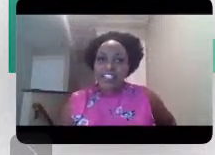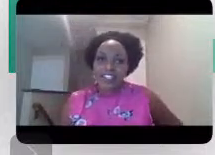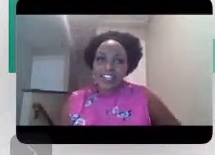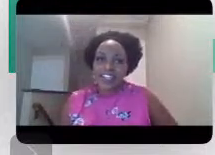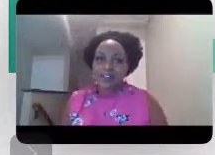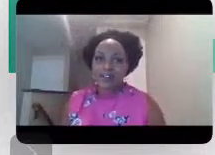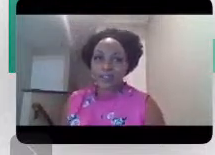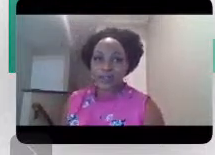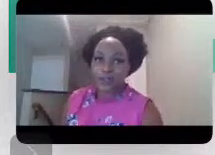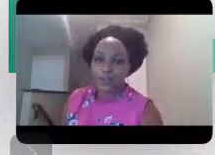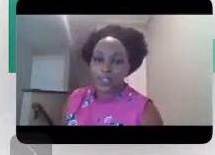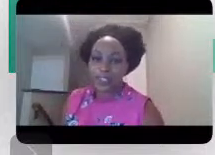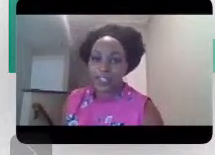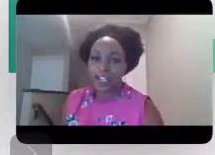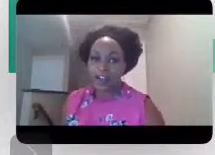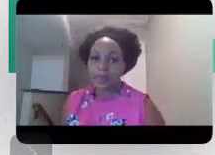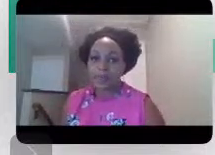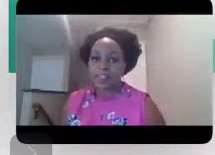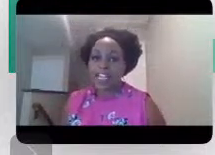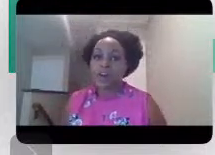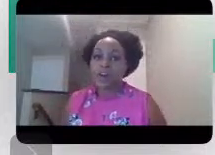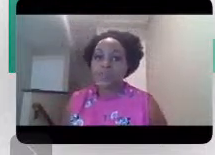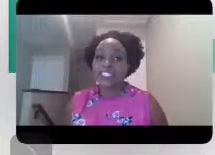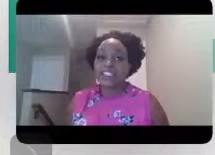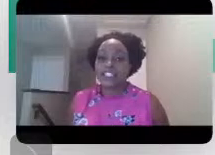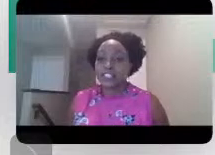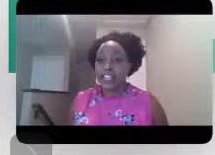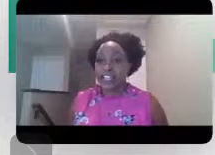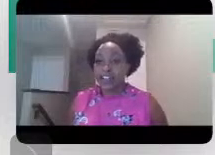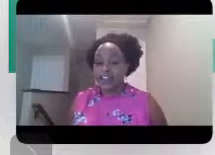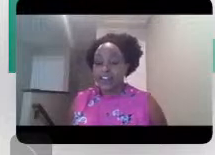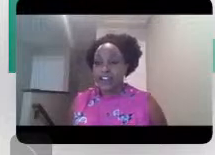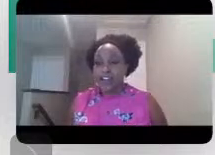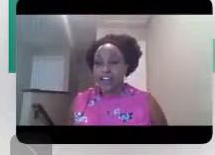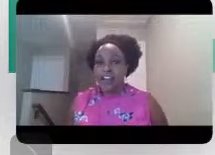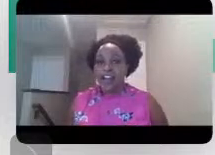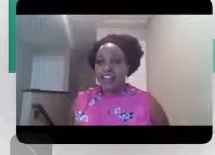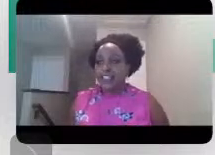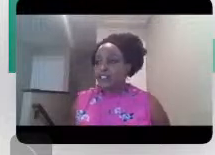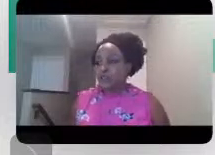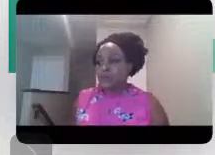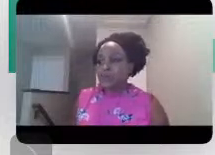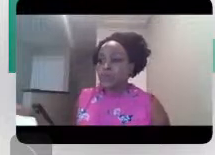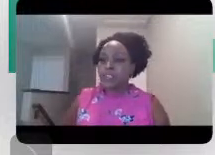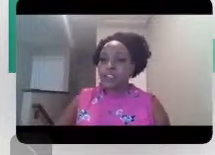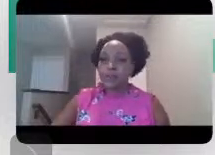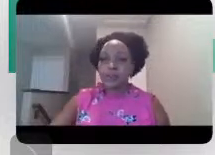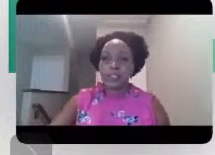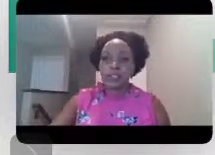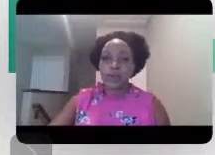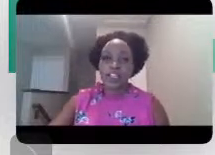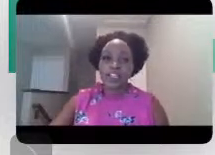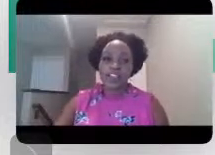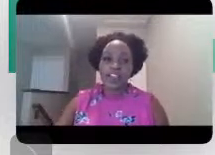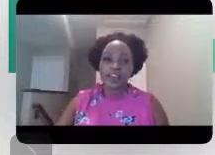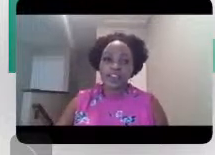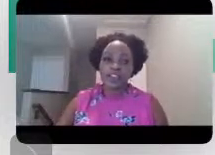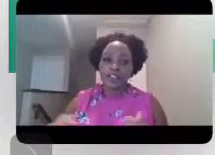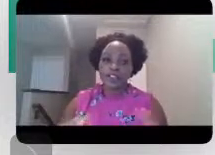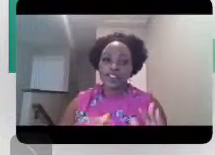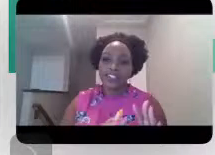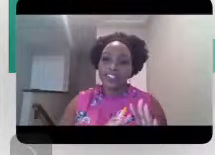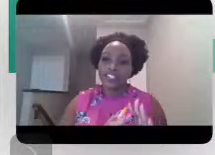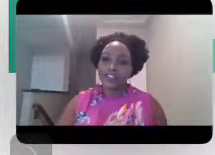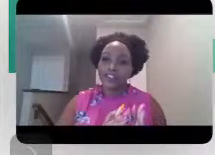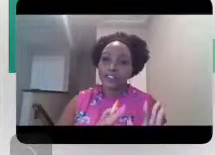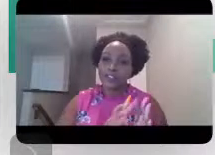And so now I'm a teacher educator. And so, working in that field,